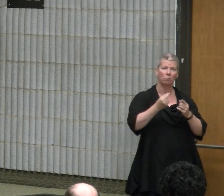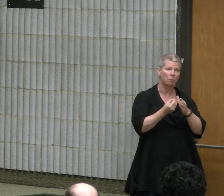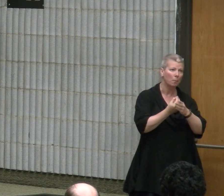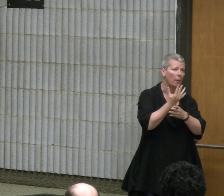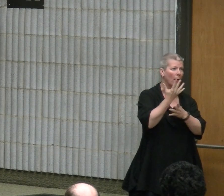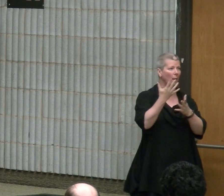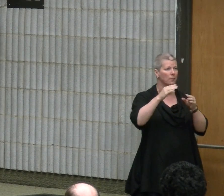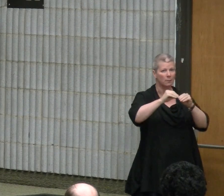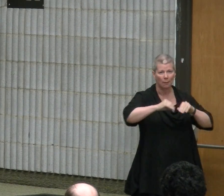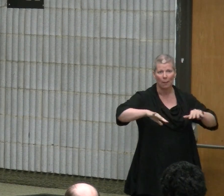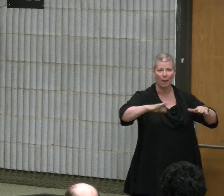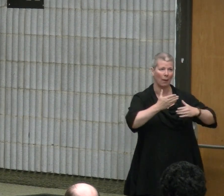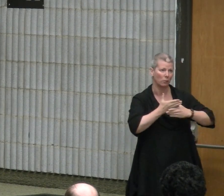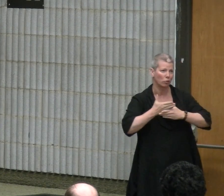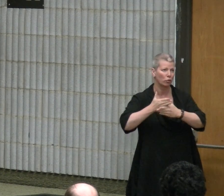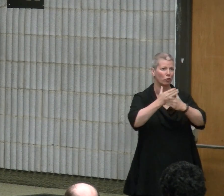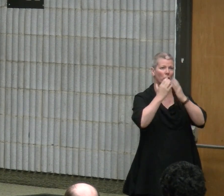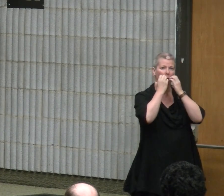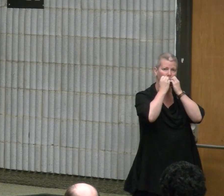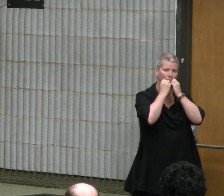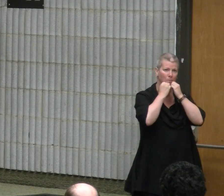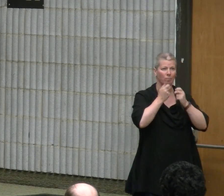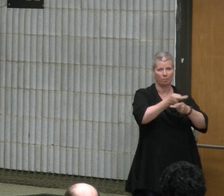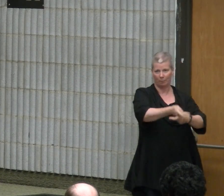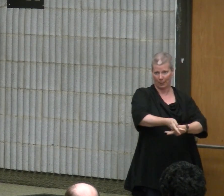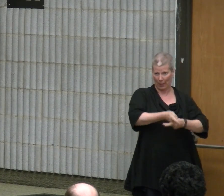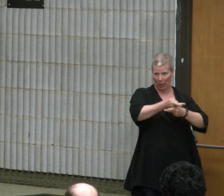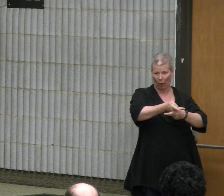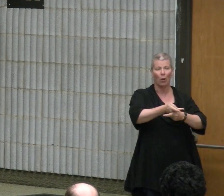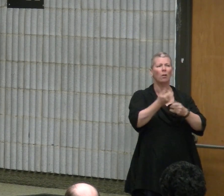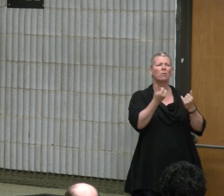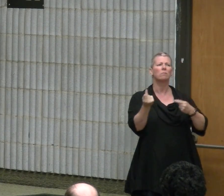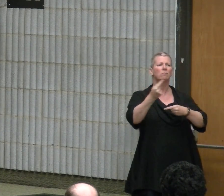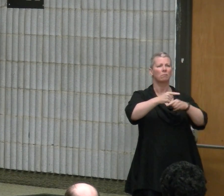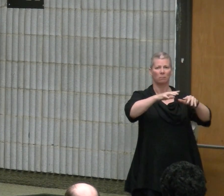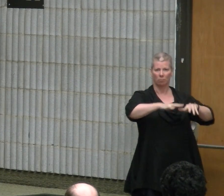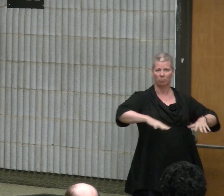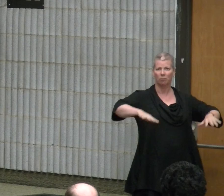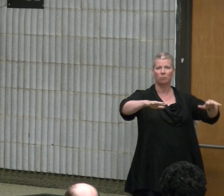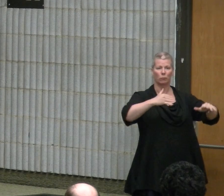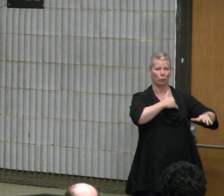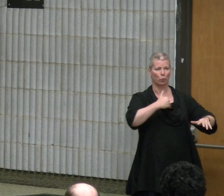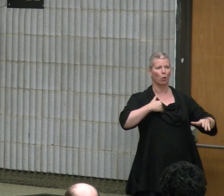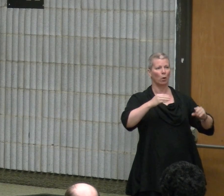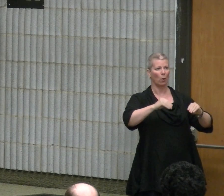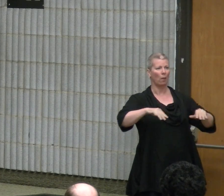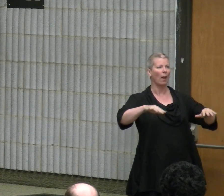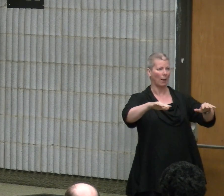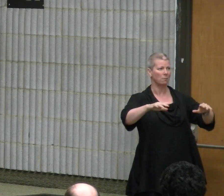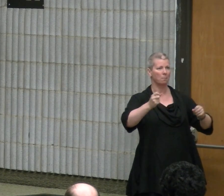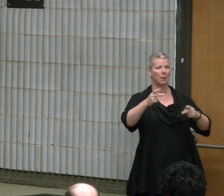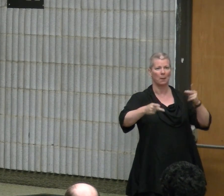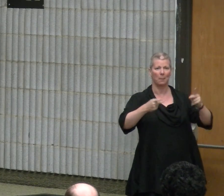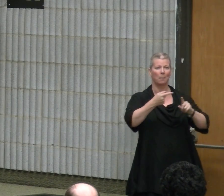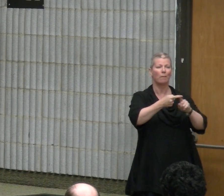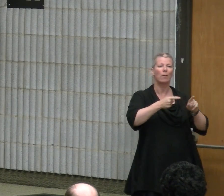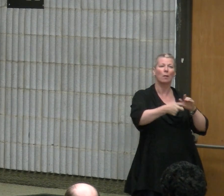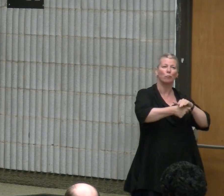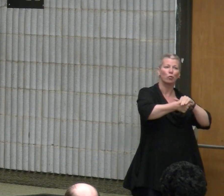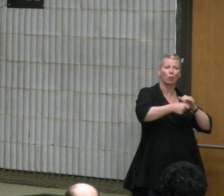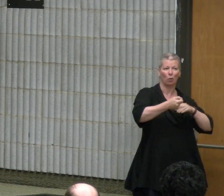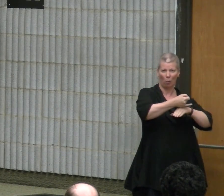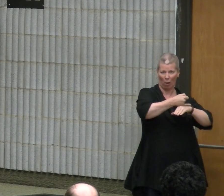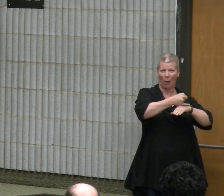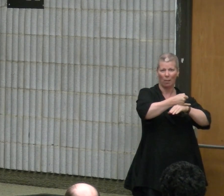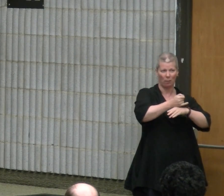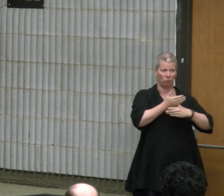Lakes. Today, the meeting place of Toronto is still home to many Indigenous people from across Turtle Island, and we are grateful